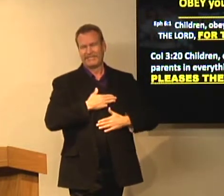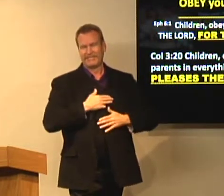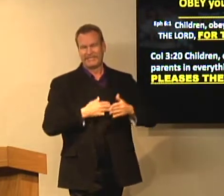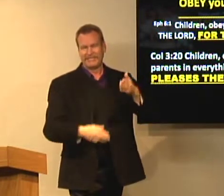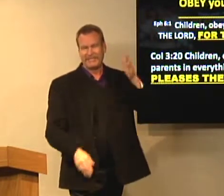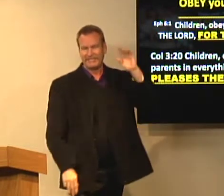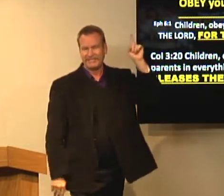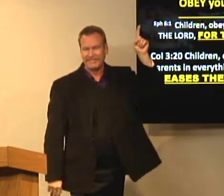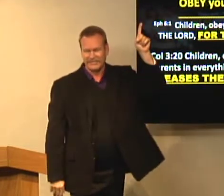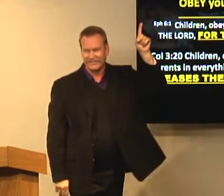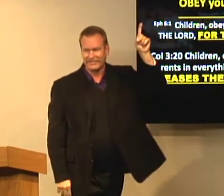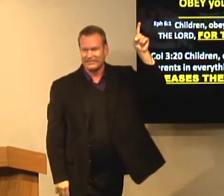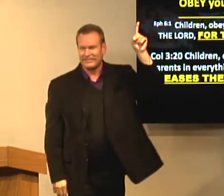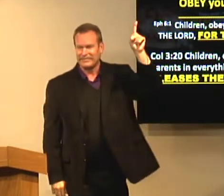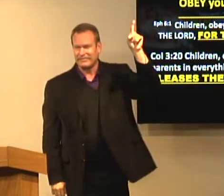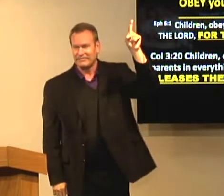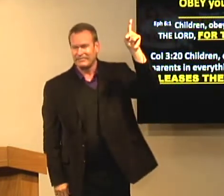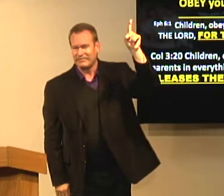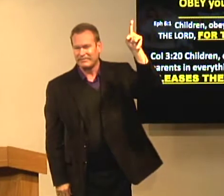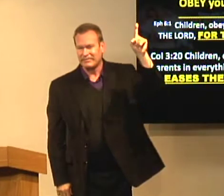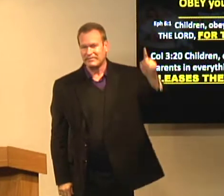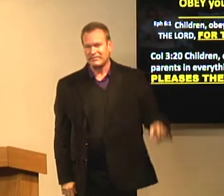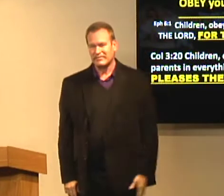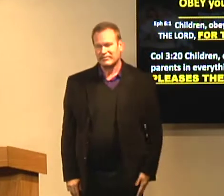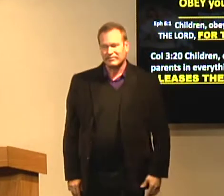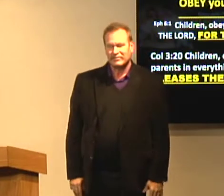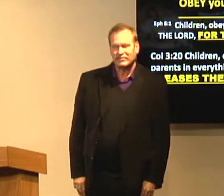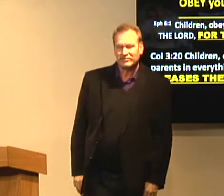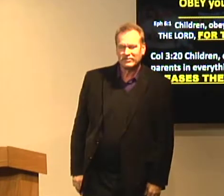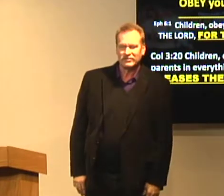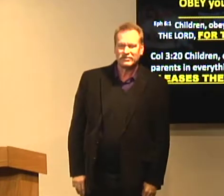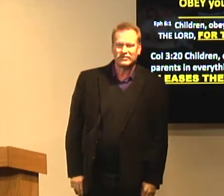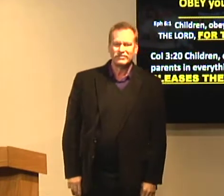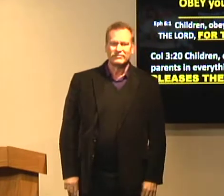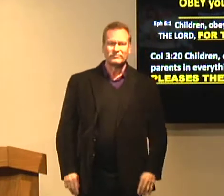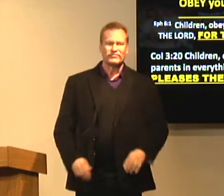this pleases God. This is something we are to do that pleases Him.